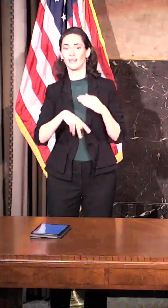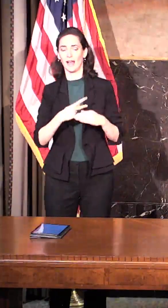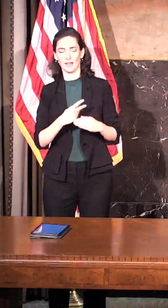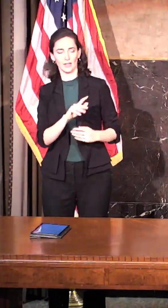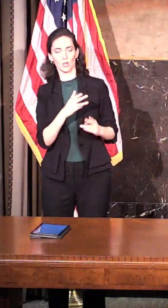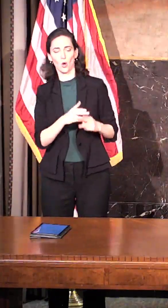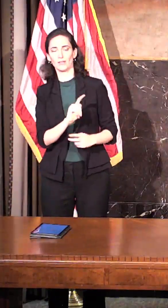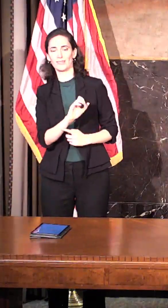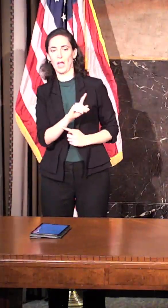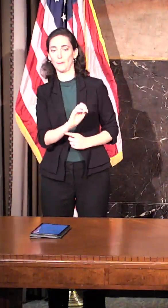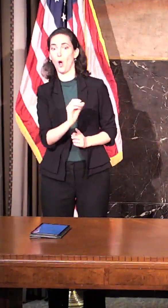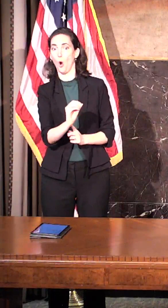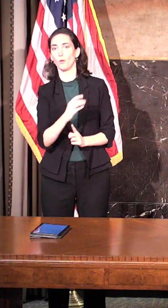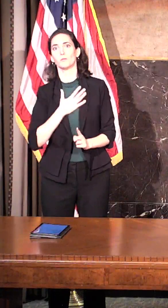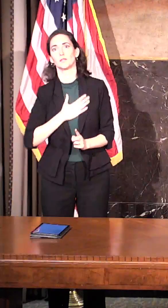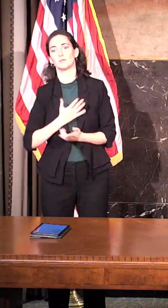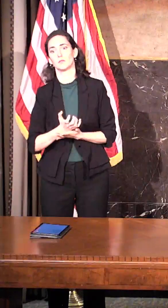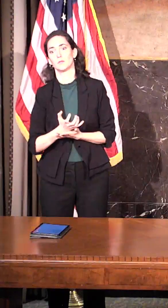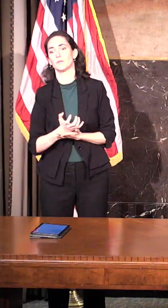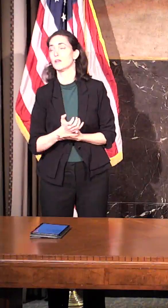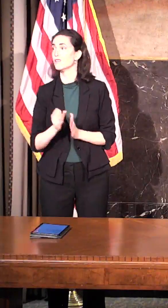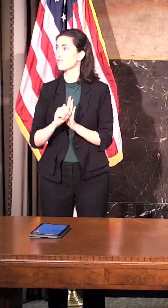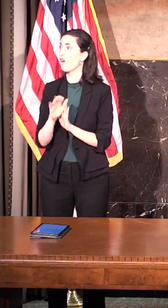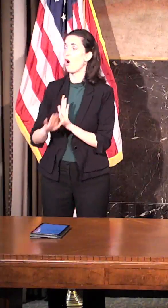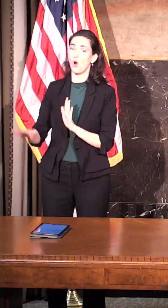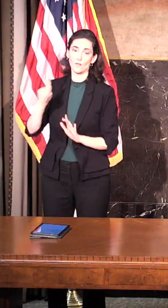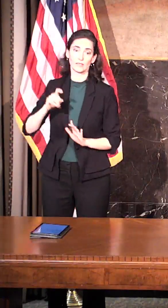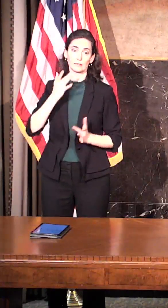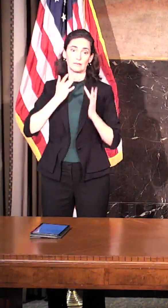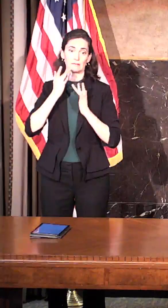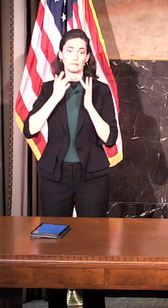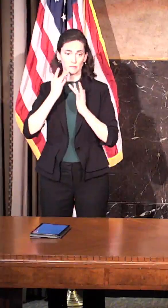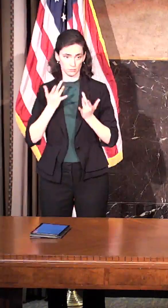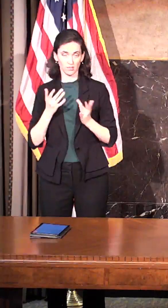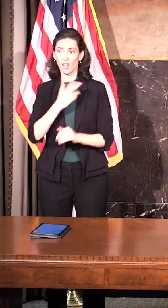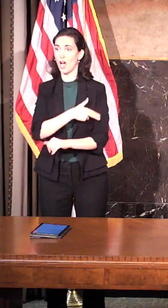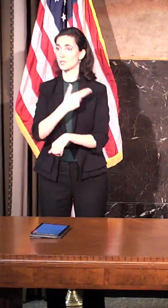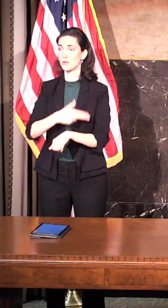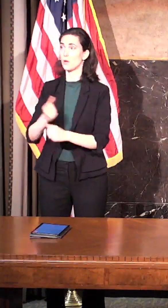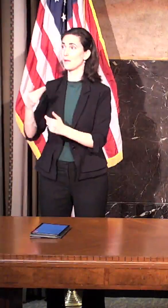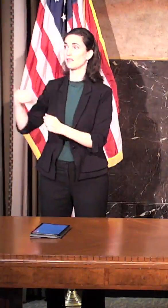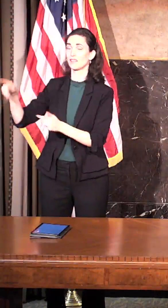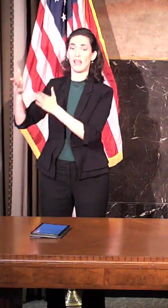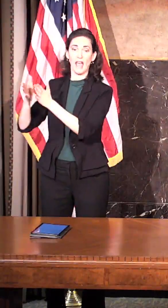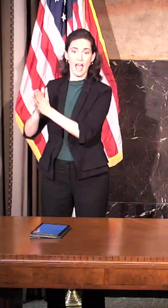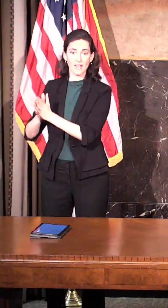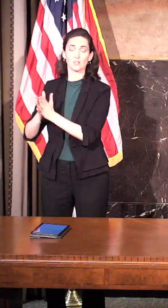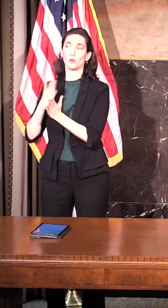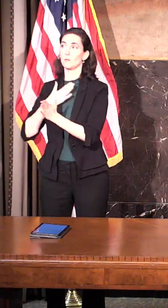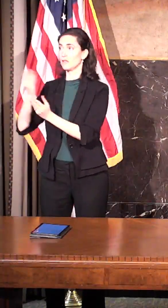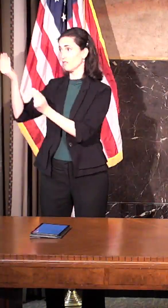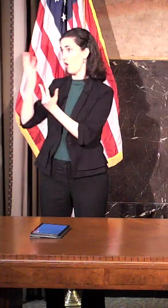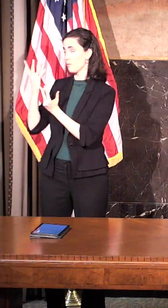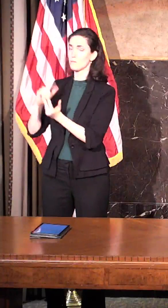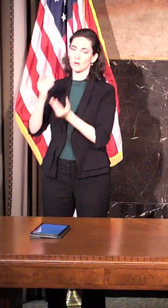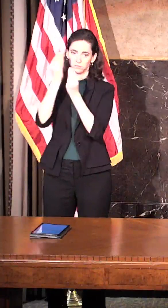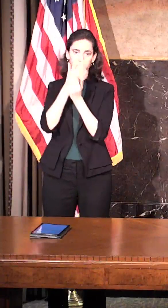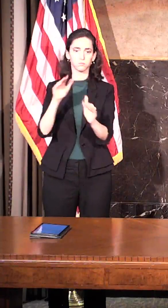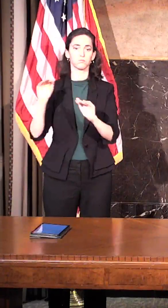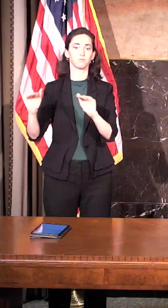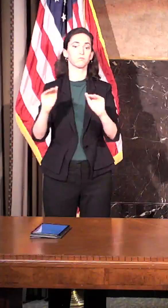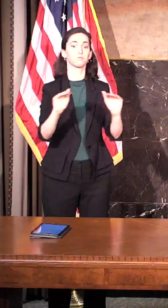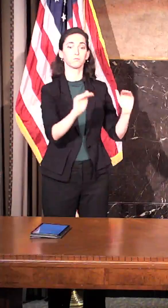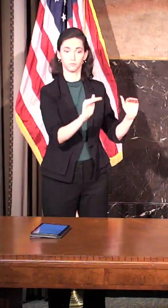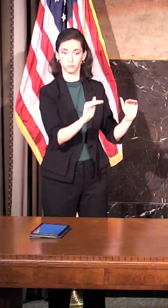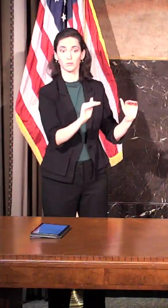do it. But we could use a lot of blood across the state. Our hospitals are asking that we put this message out there. So consider